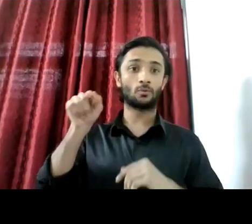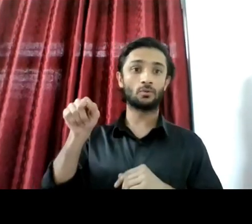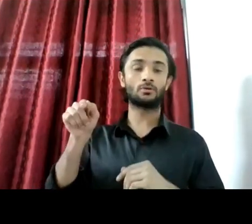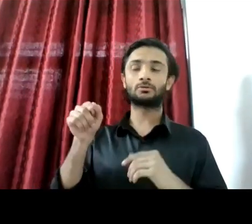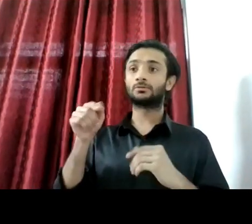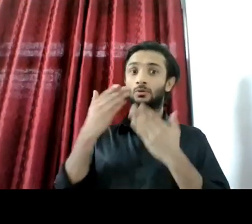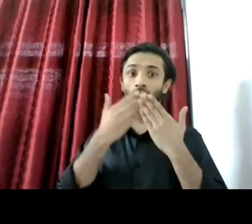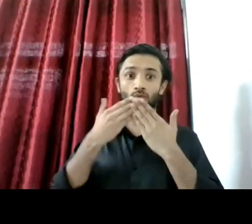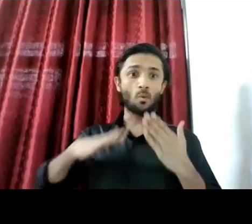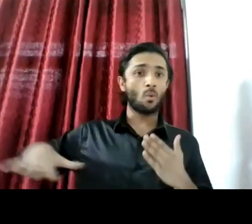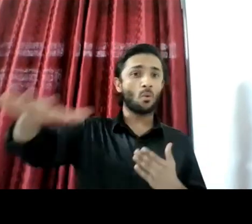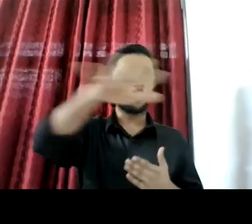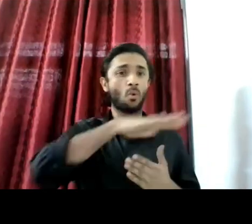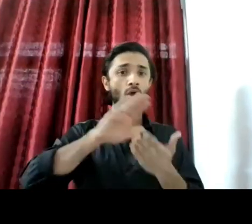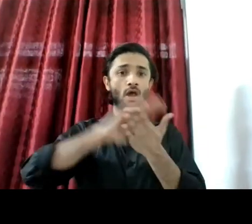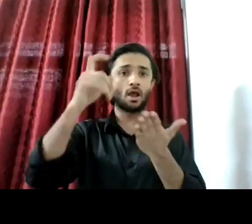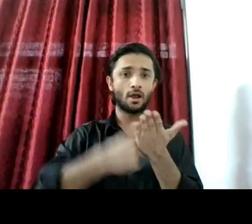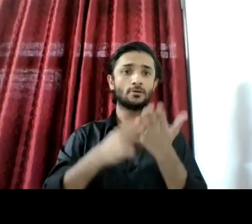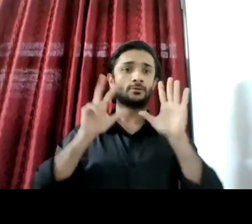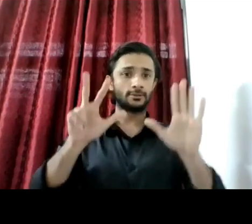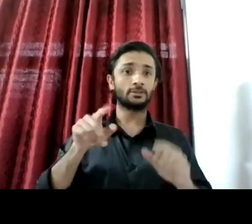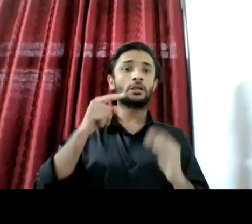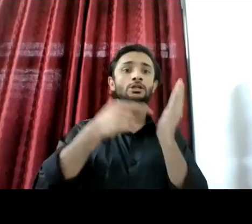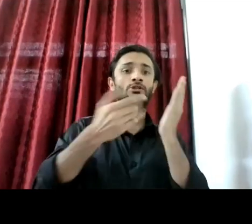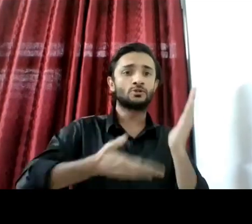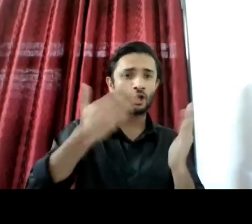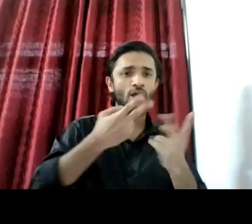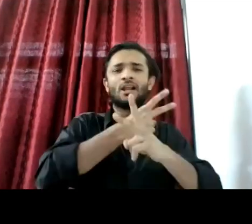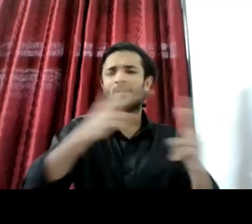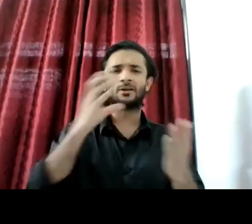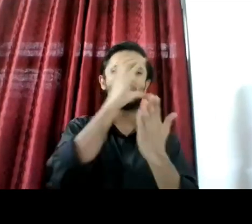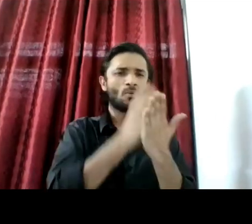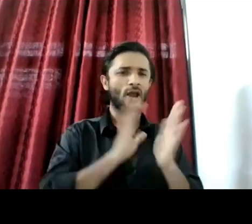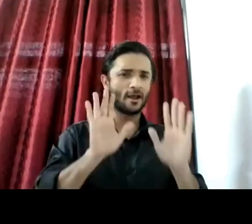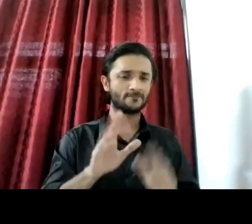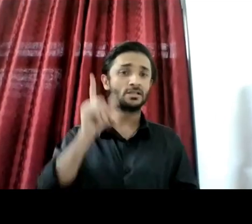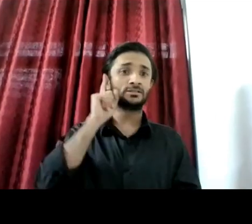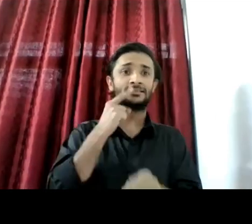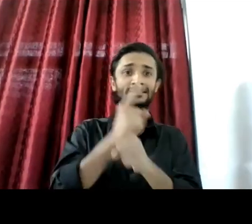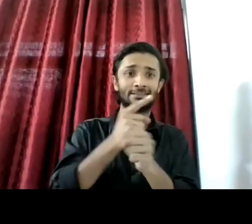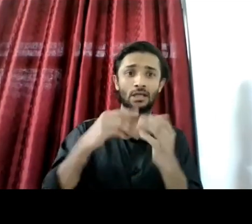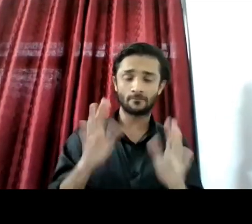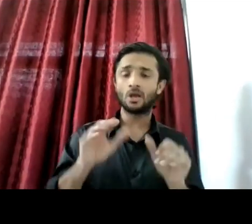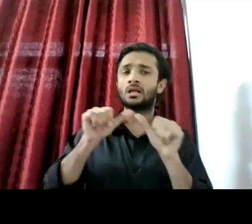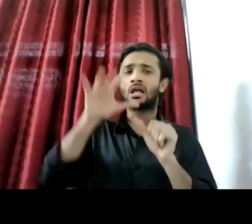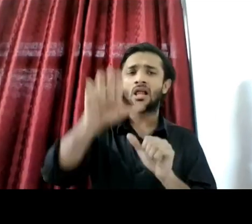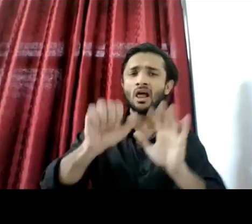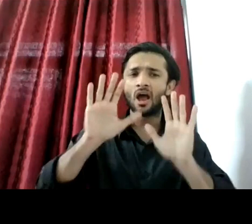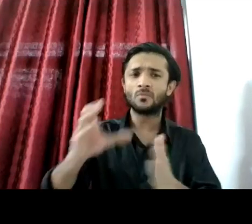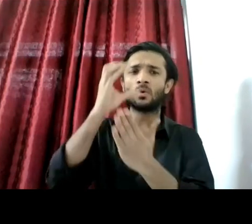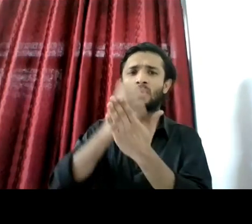The kind of work we do, we have a vision for having quality education and